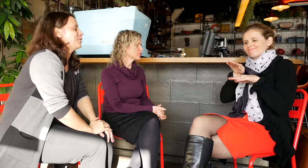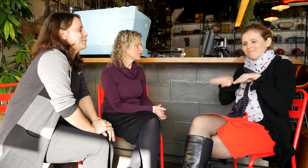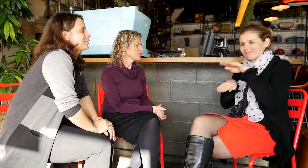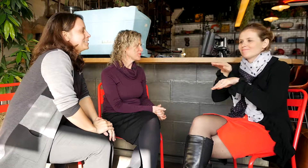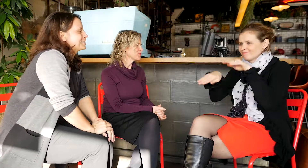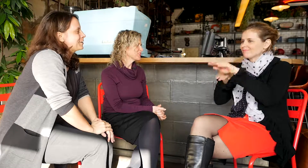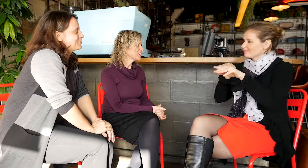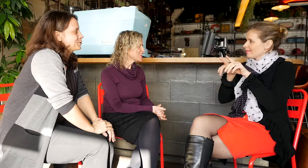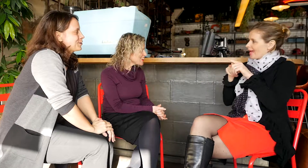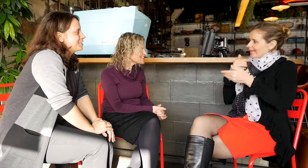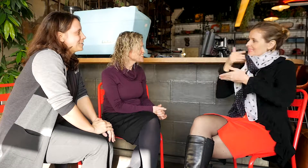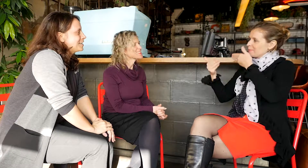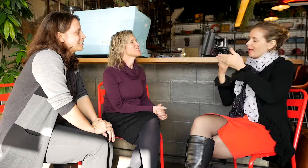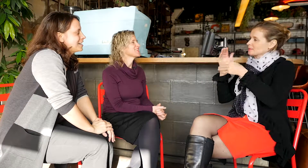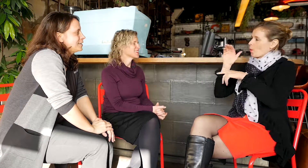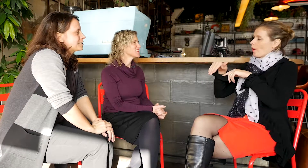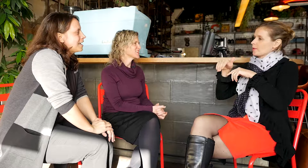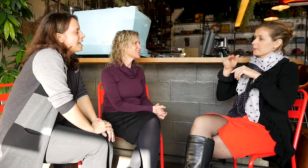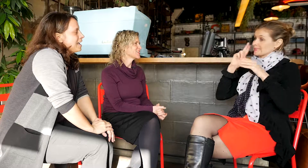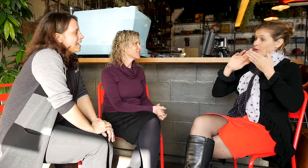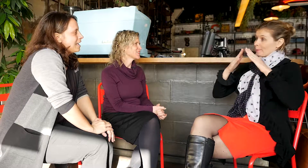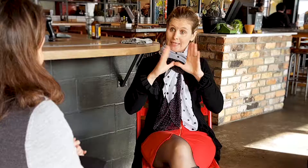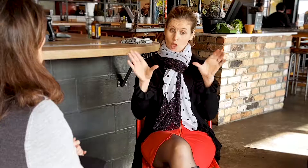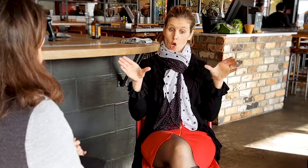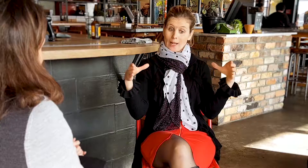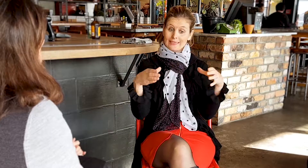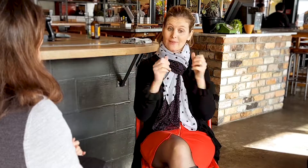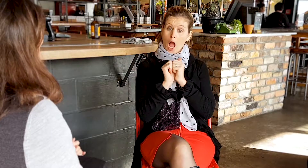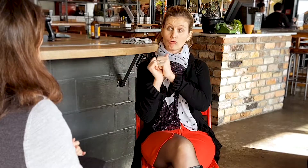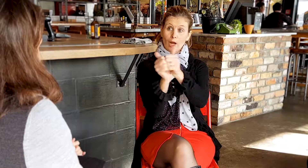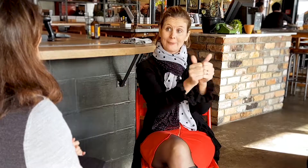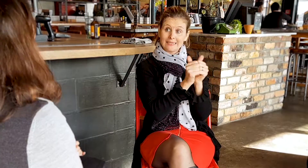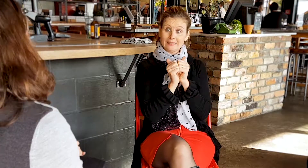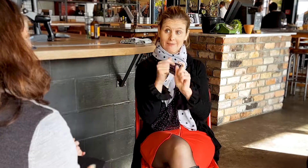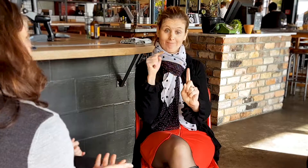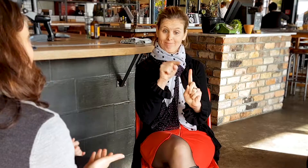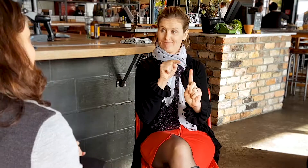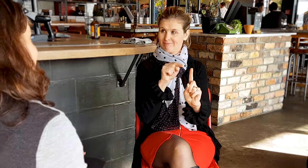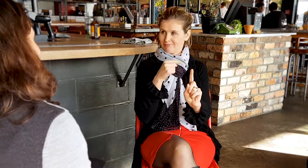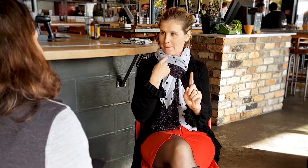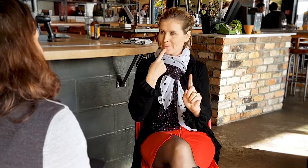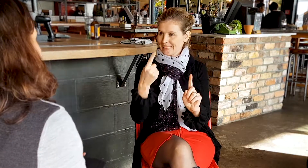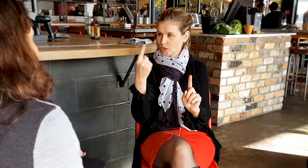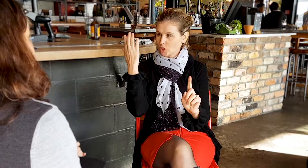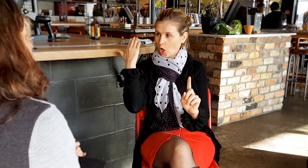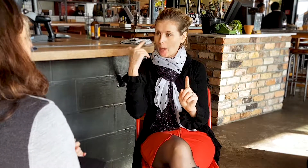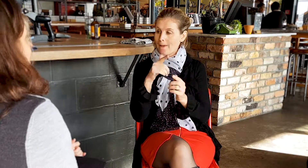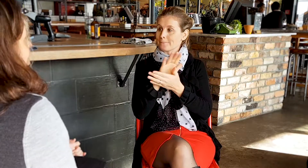a special process around sign names. For our deaf community, again, we go back to that collective agreement, as I